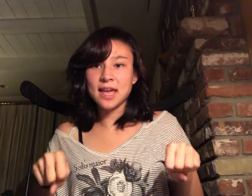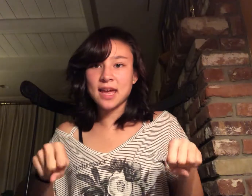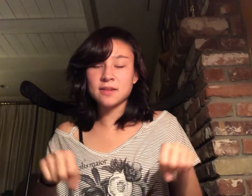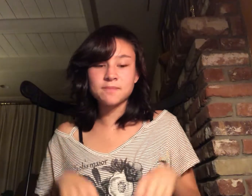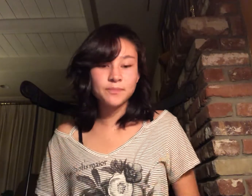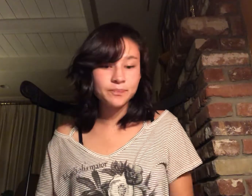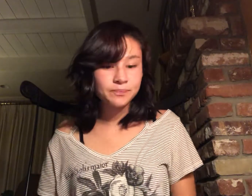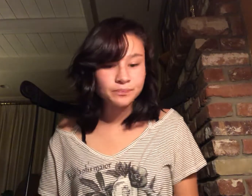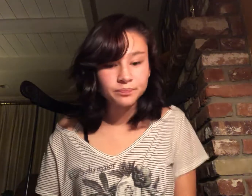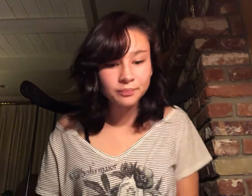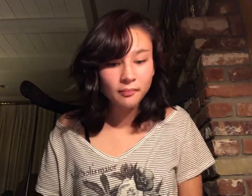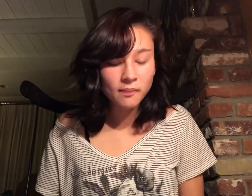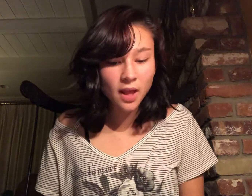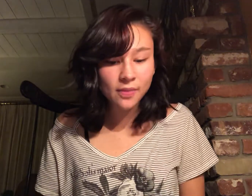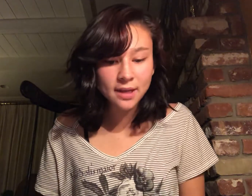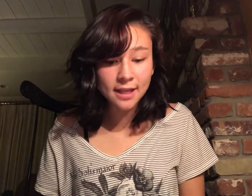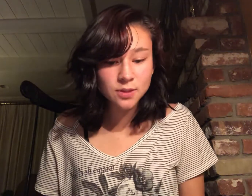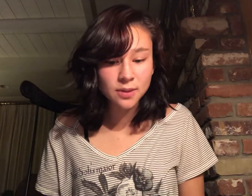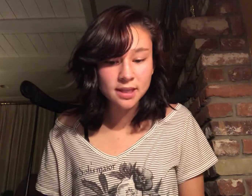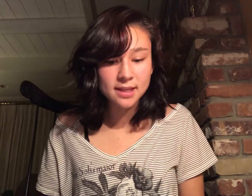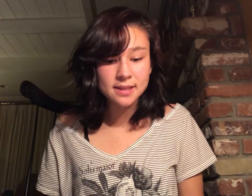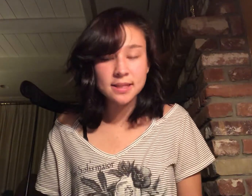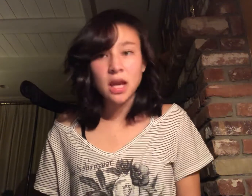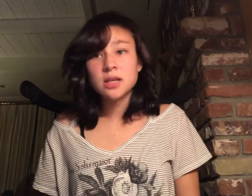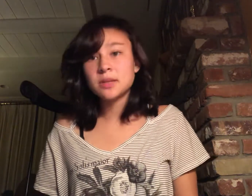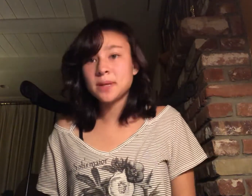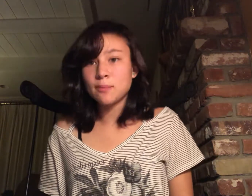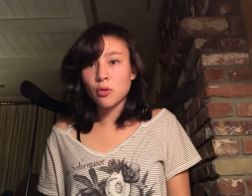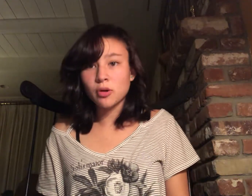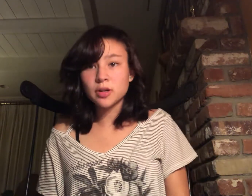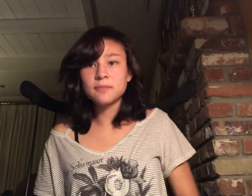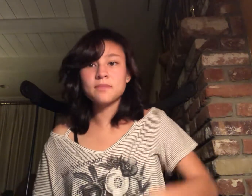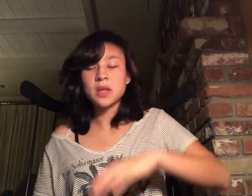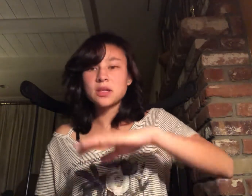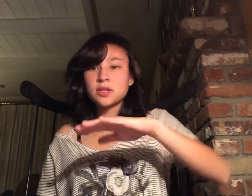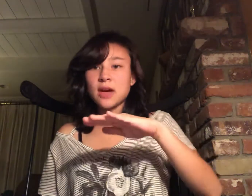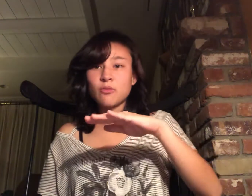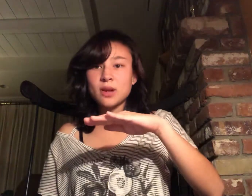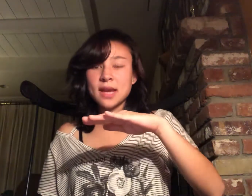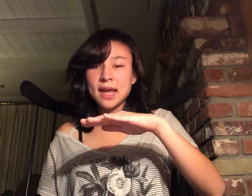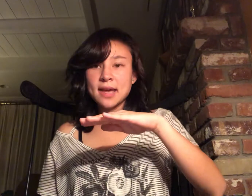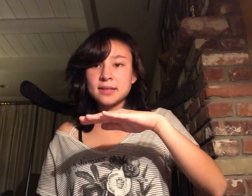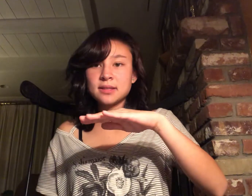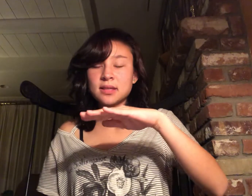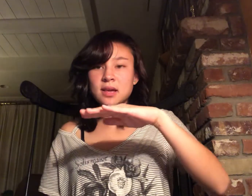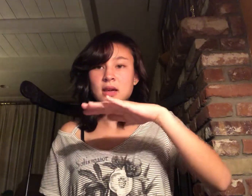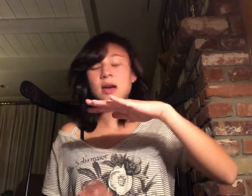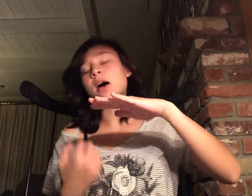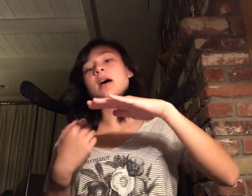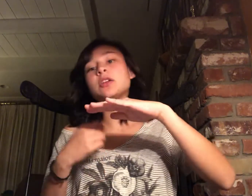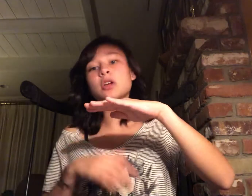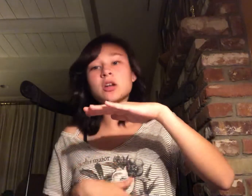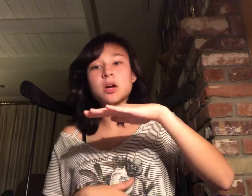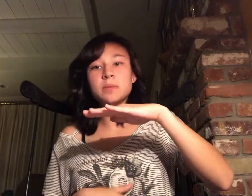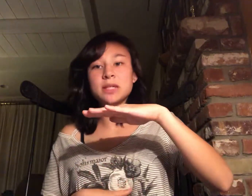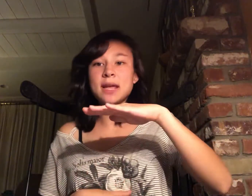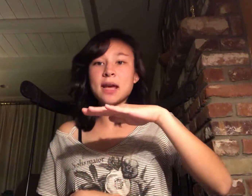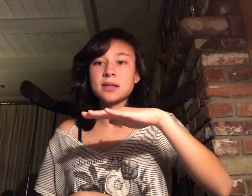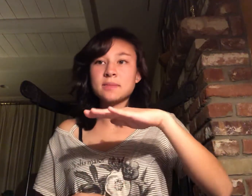can. The next one is to be born. So you have one hand, your non-dominant hand